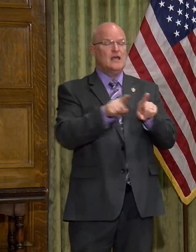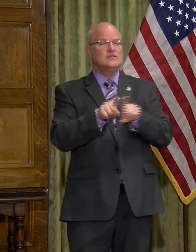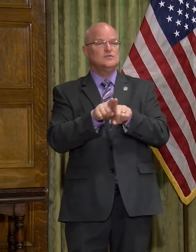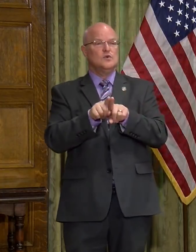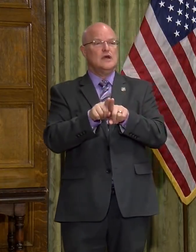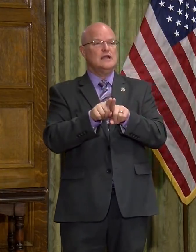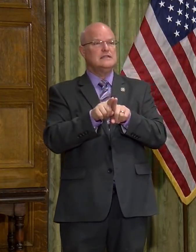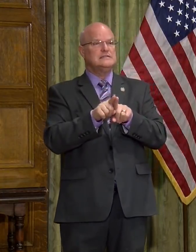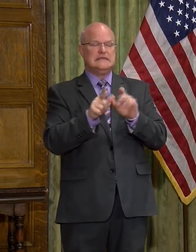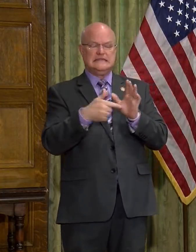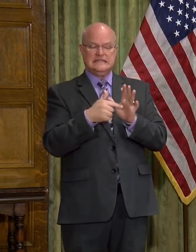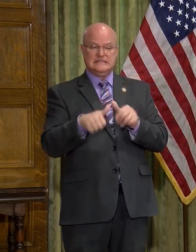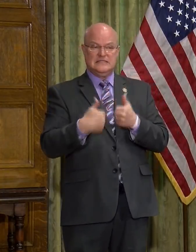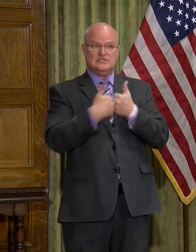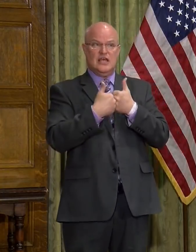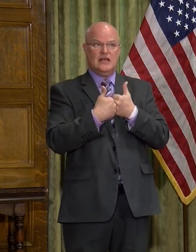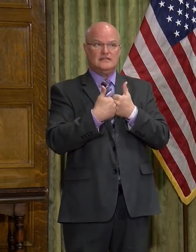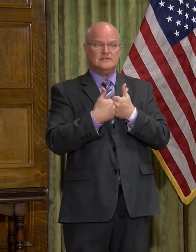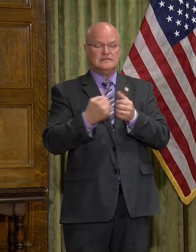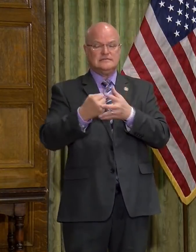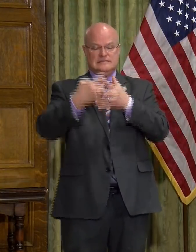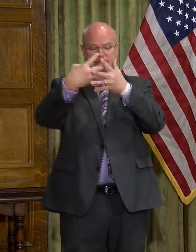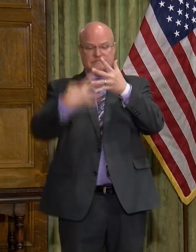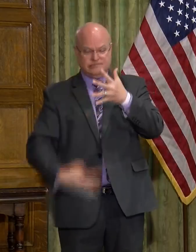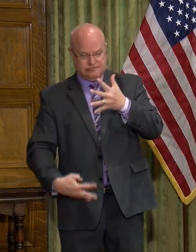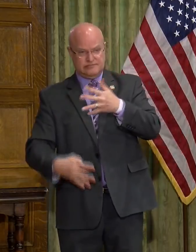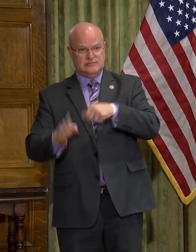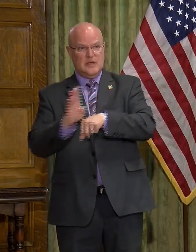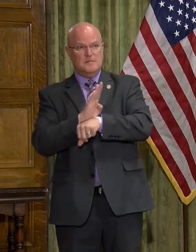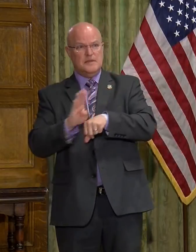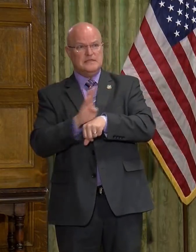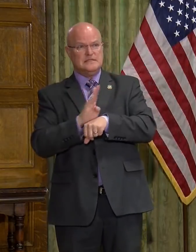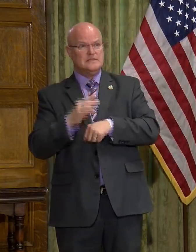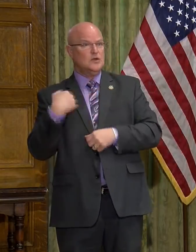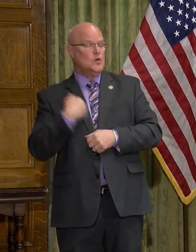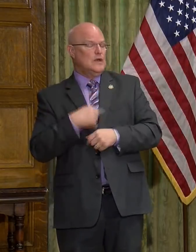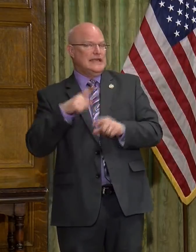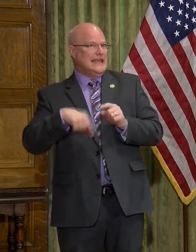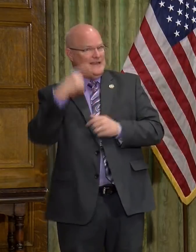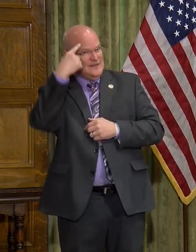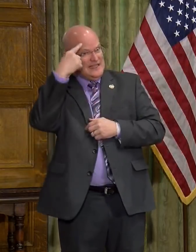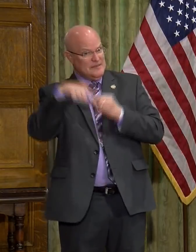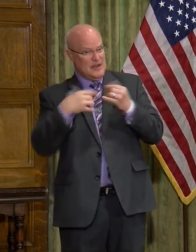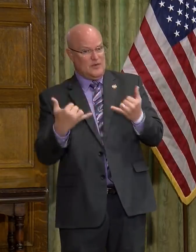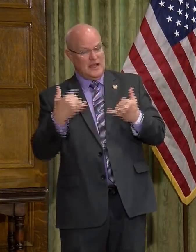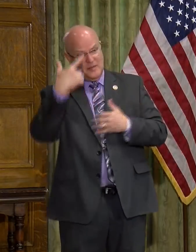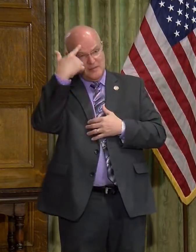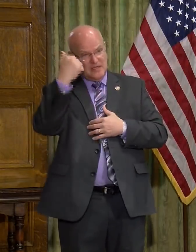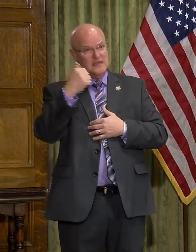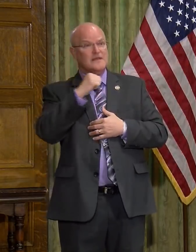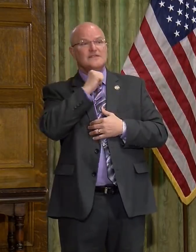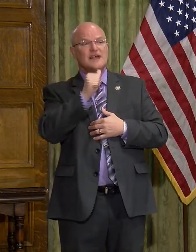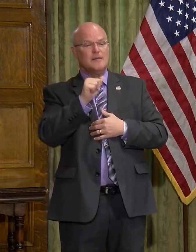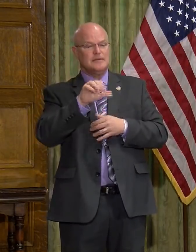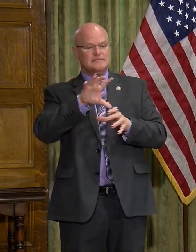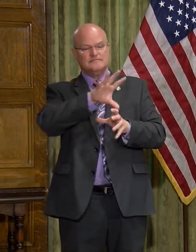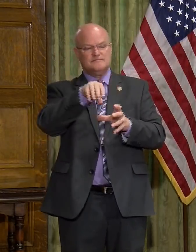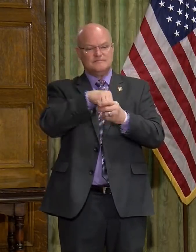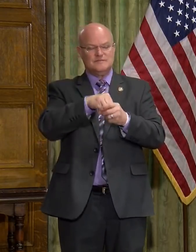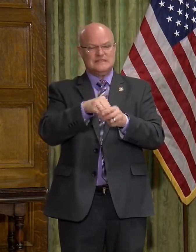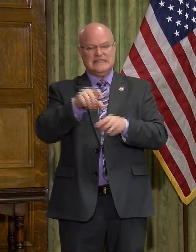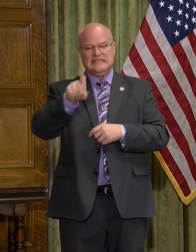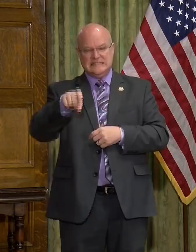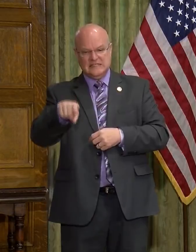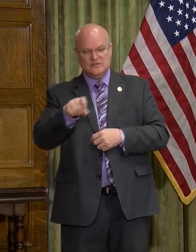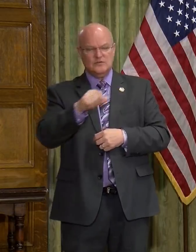as, and this is the challenge, a whole host of other businesses that we don't even realize because they haven't been quantified as essential